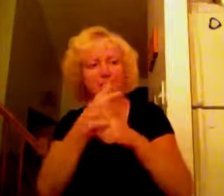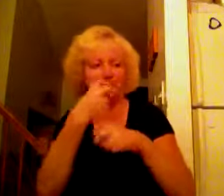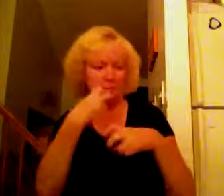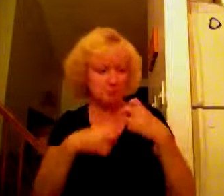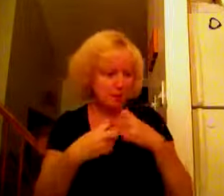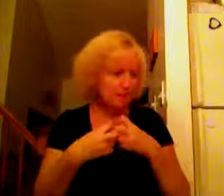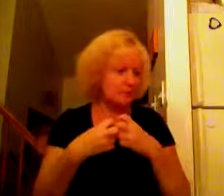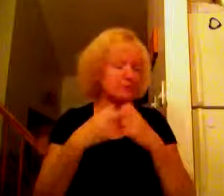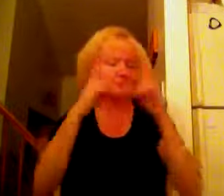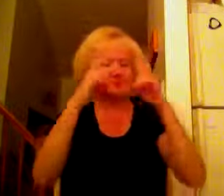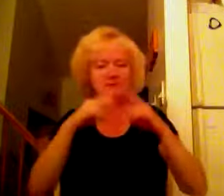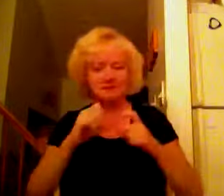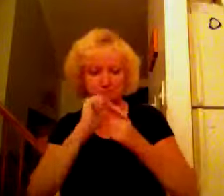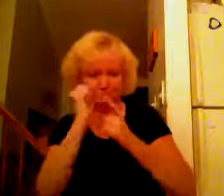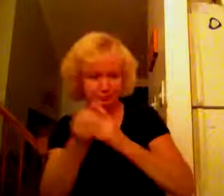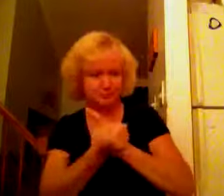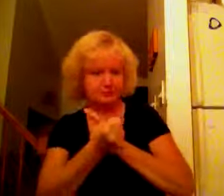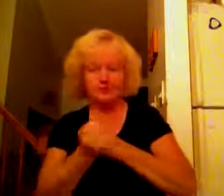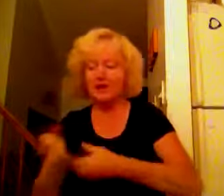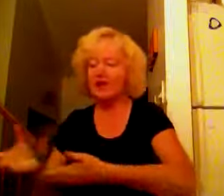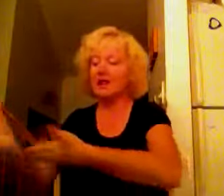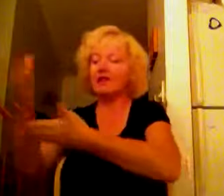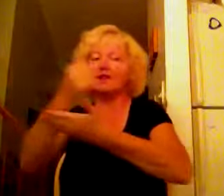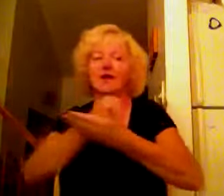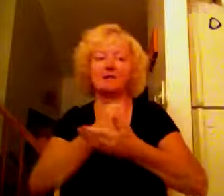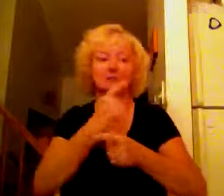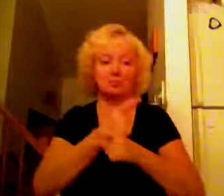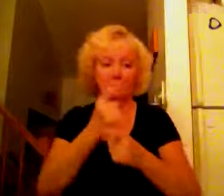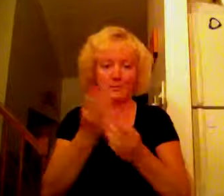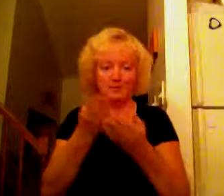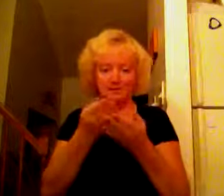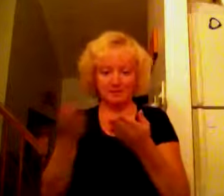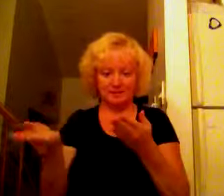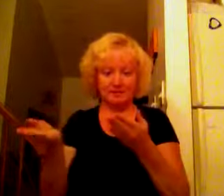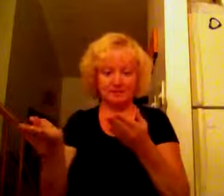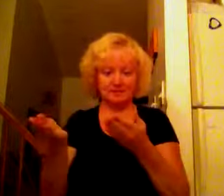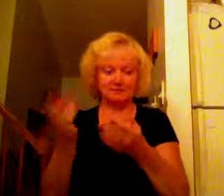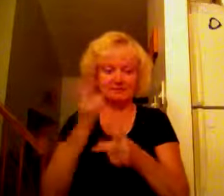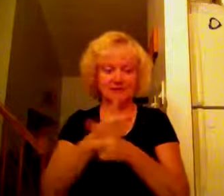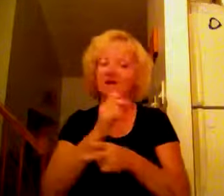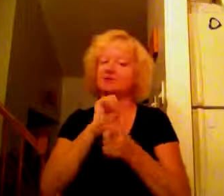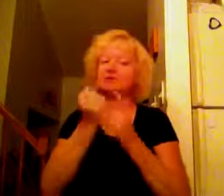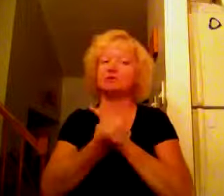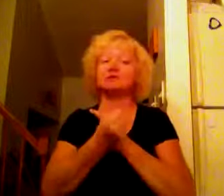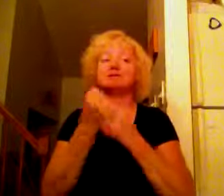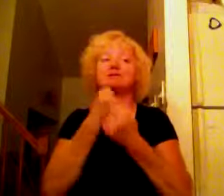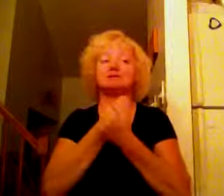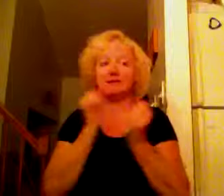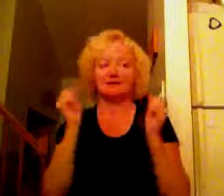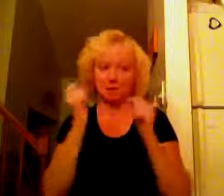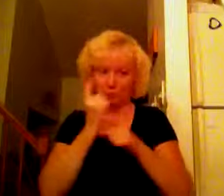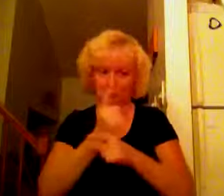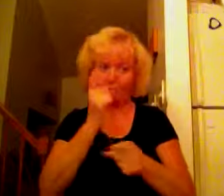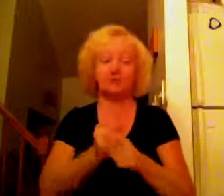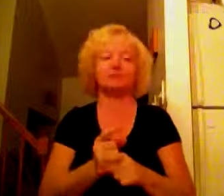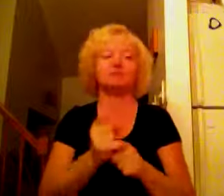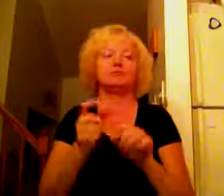get the proper supplies to deal with the situation safely. Wash your hands and put gloves on. Clean and disinfect the area